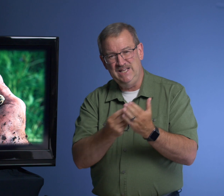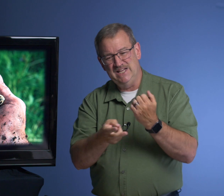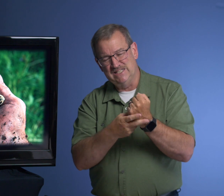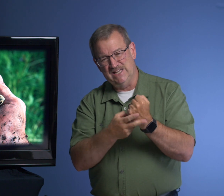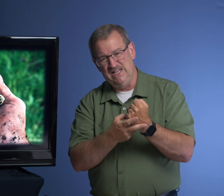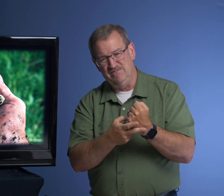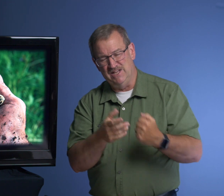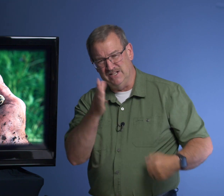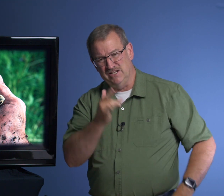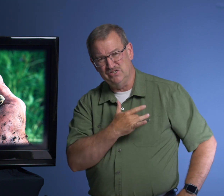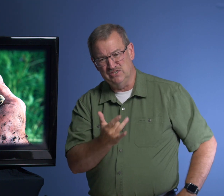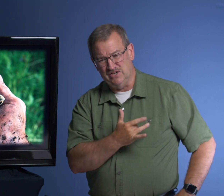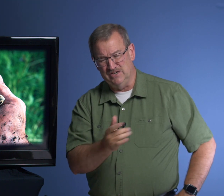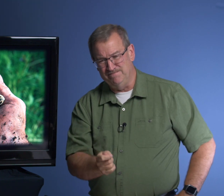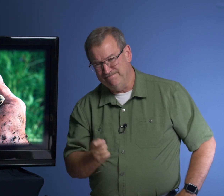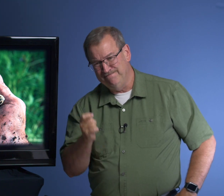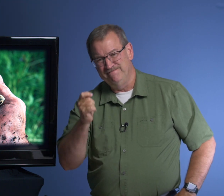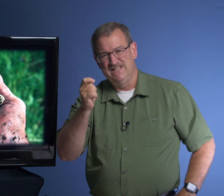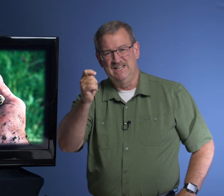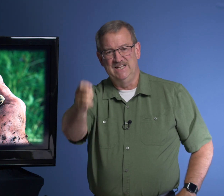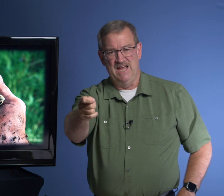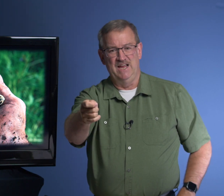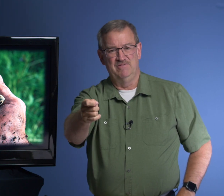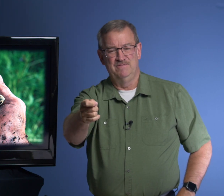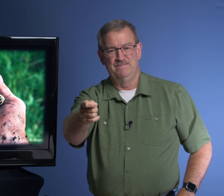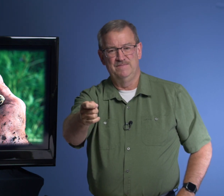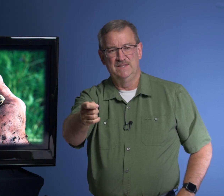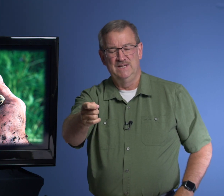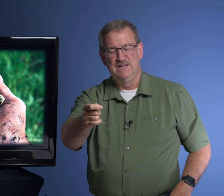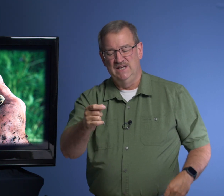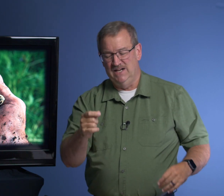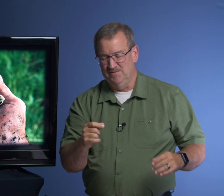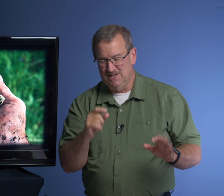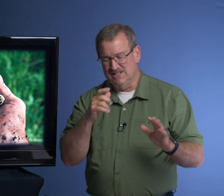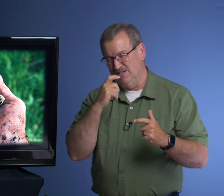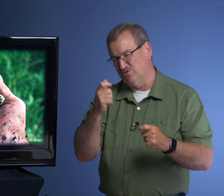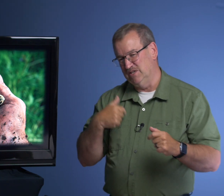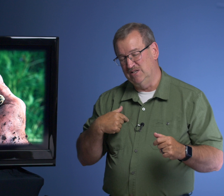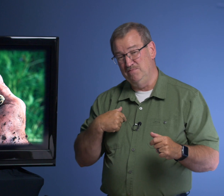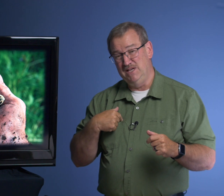had saved, God touched his heart and he gave. It's interesting to me that